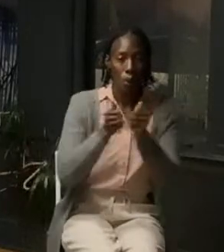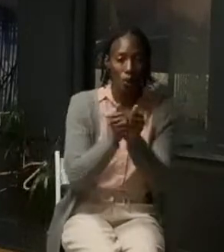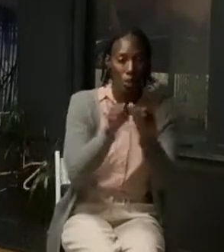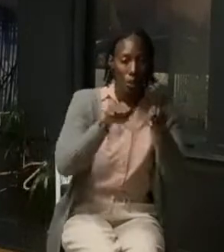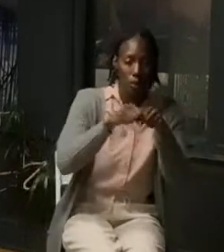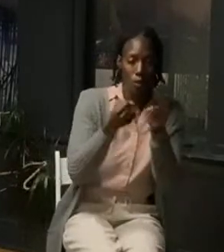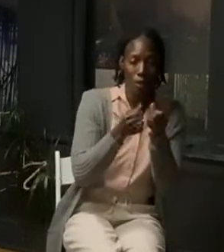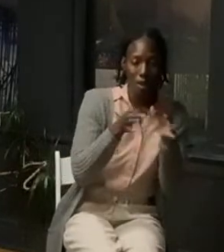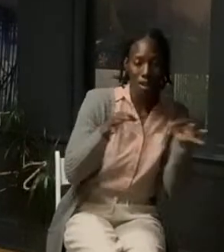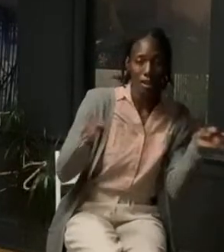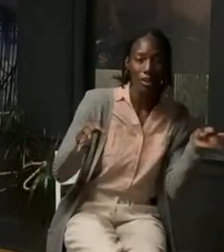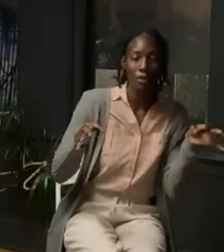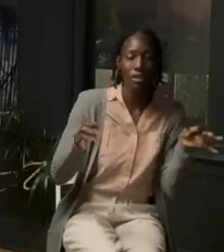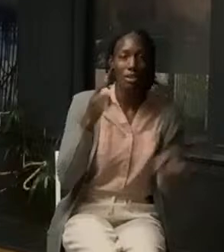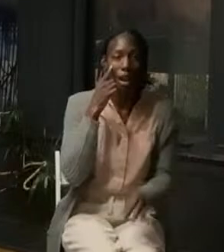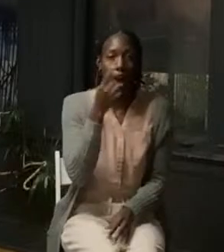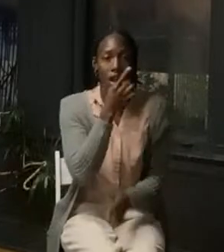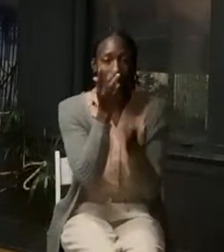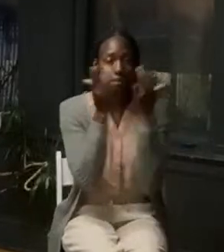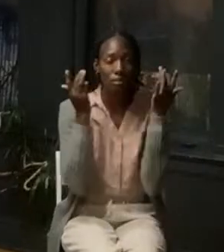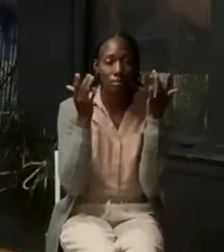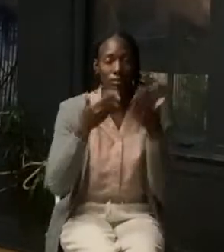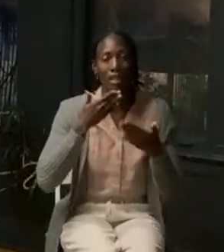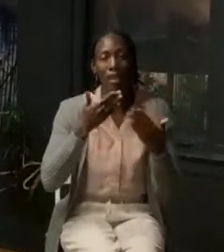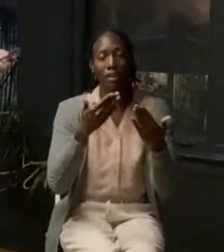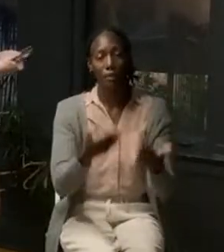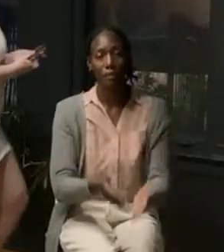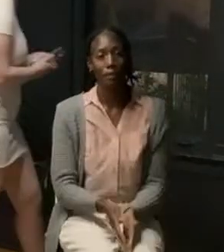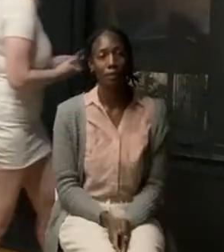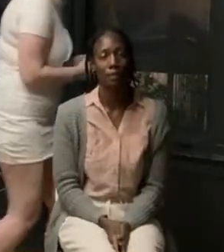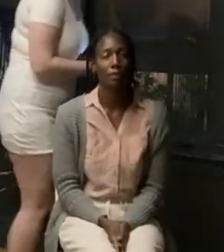lighter eyes. Thank you.